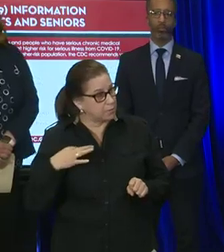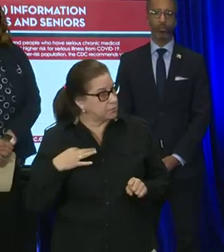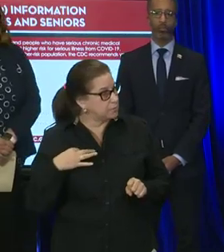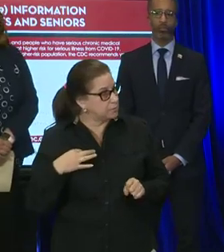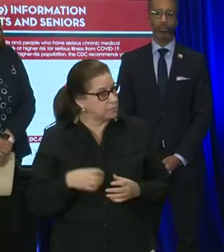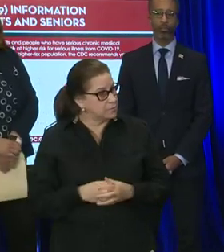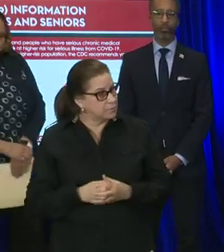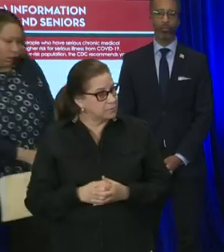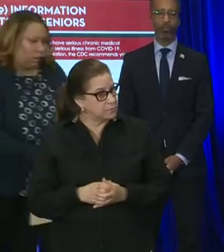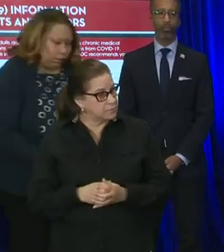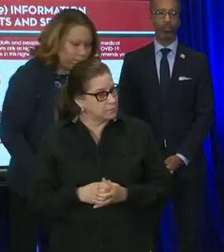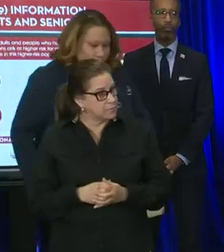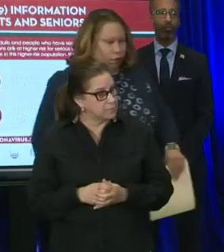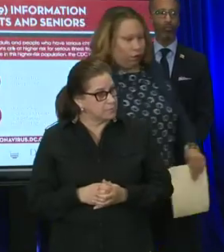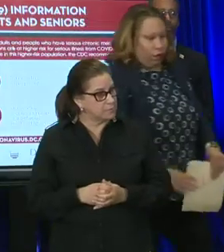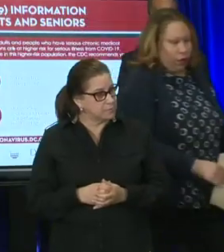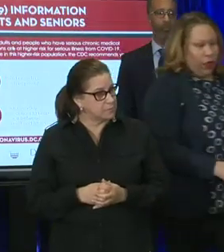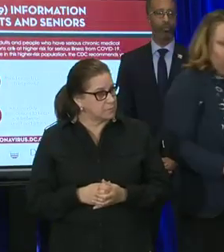eased on?